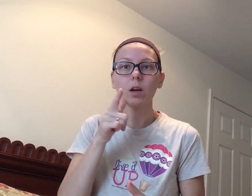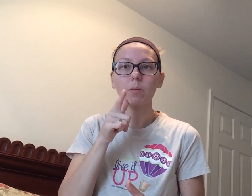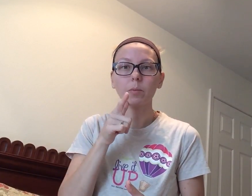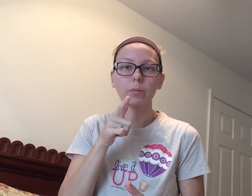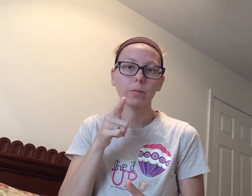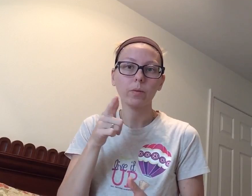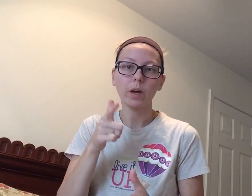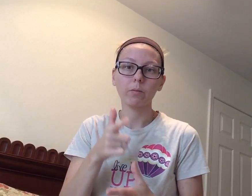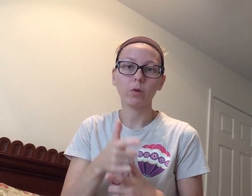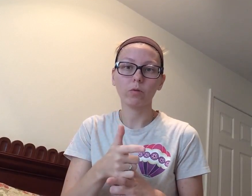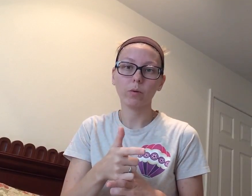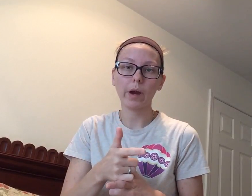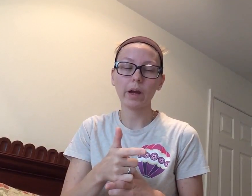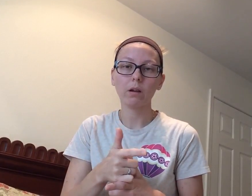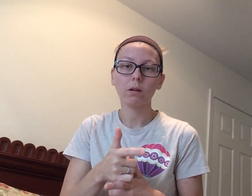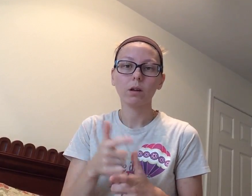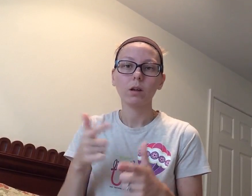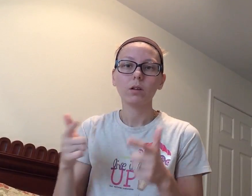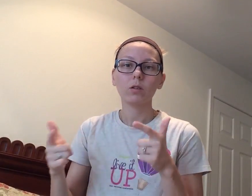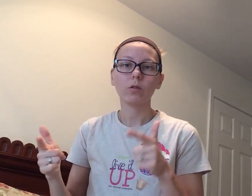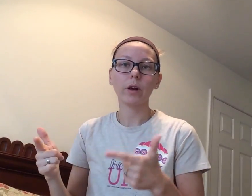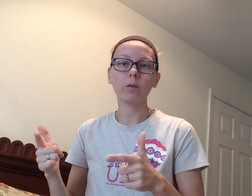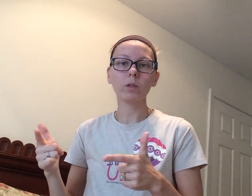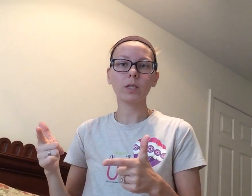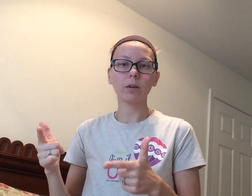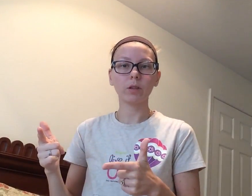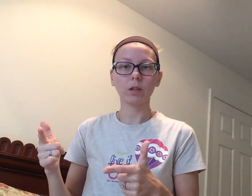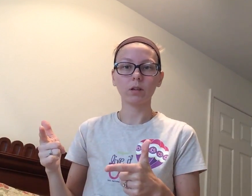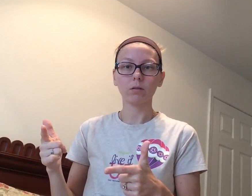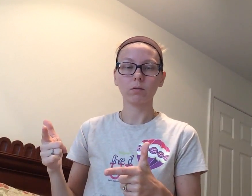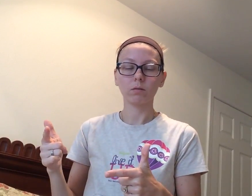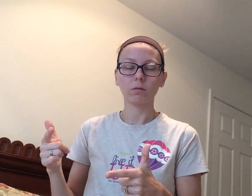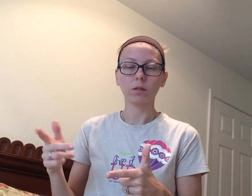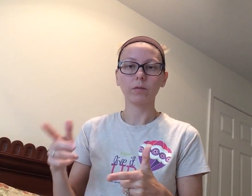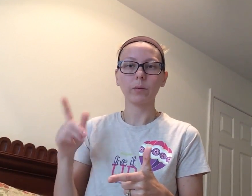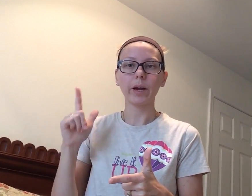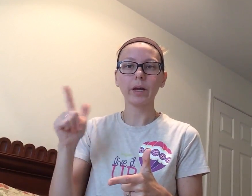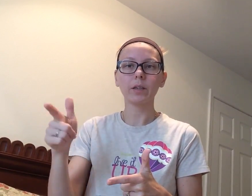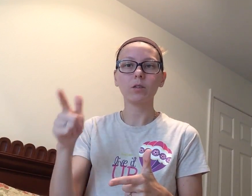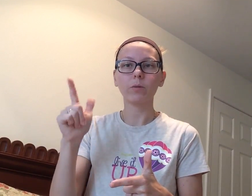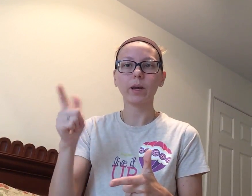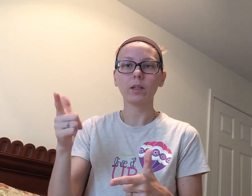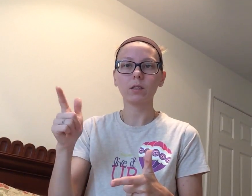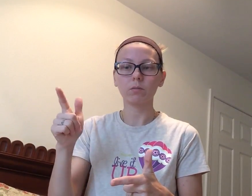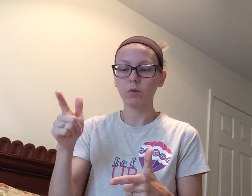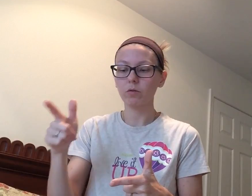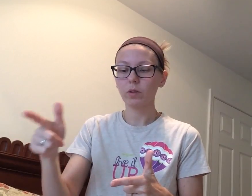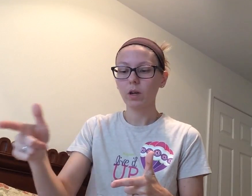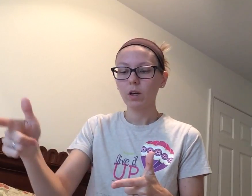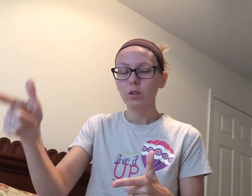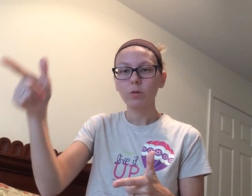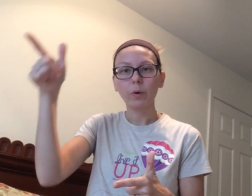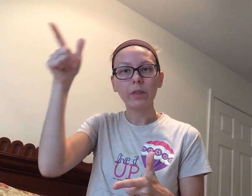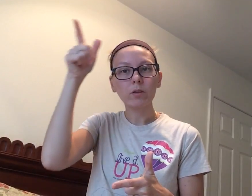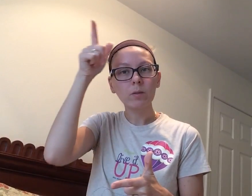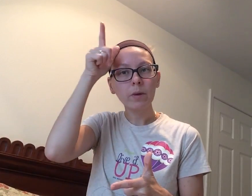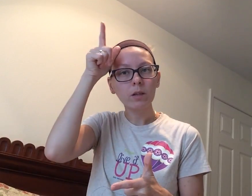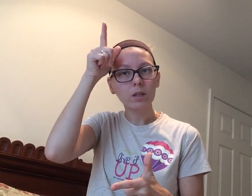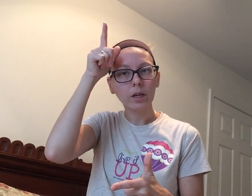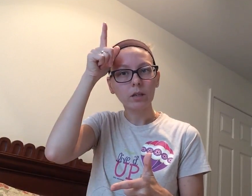top and move, okay? So your other one's down here. If you're right-handed, your right hand's going to move. So brother's a male sign,